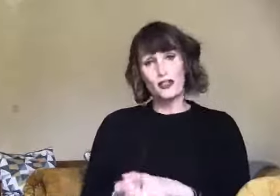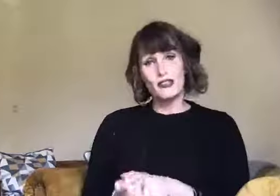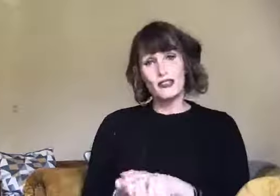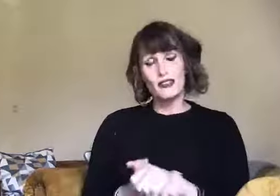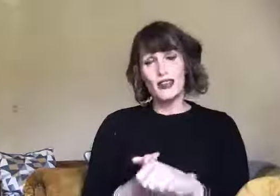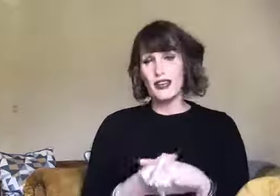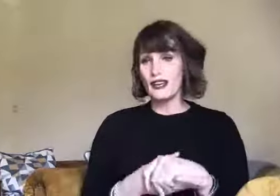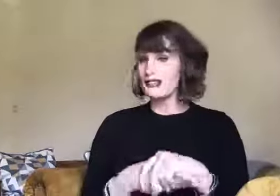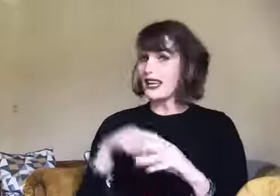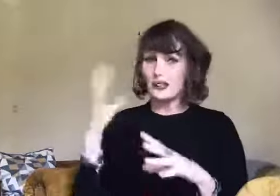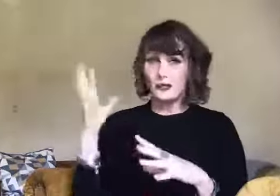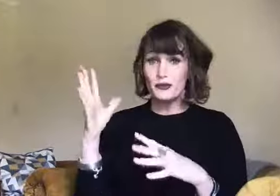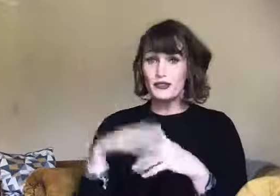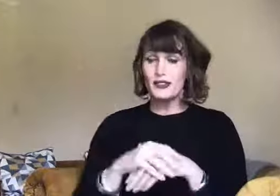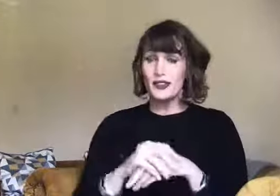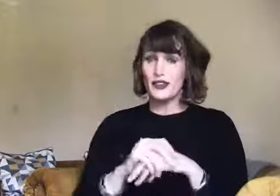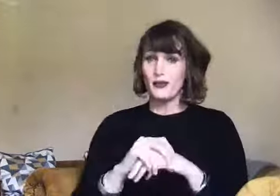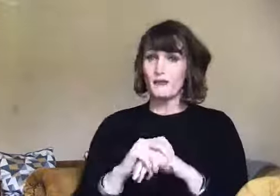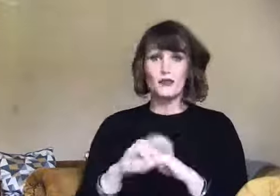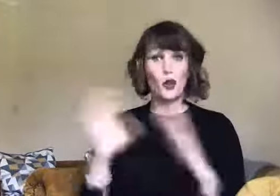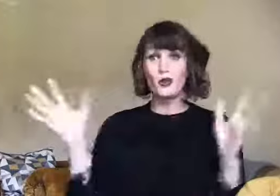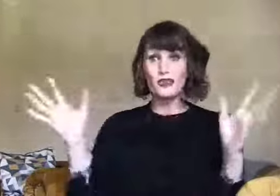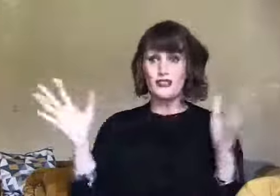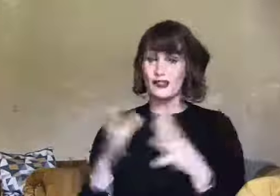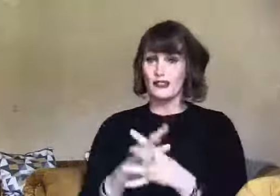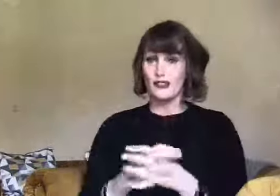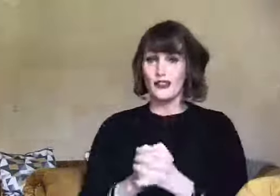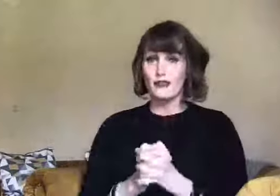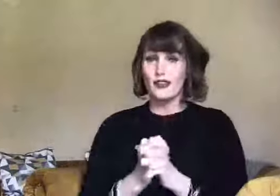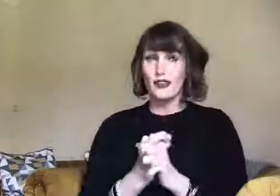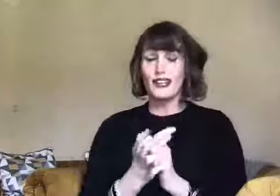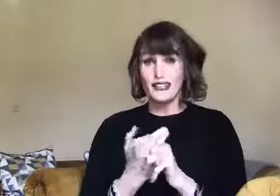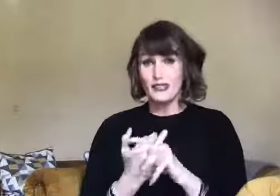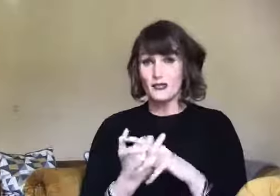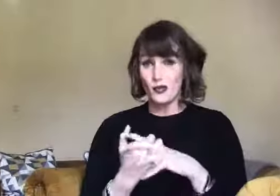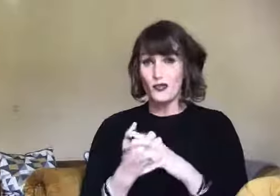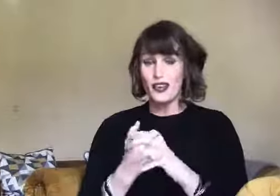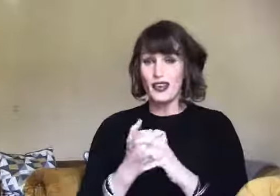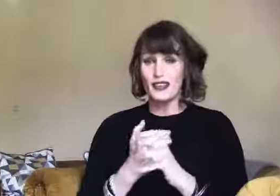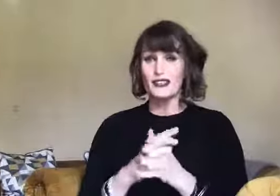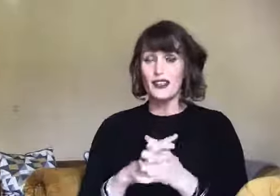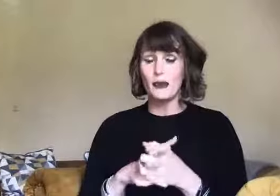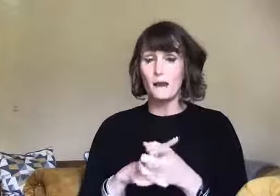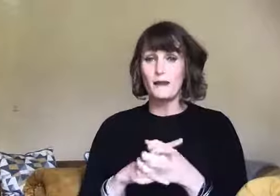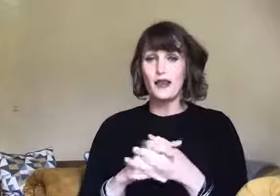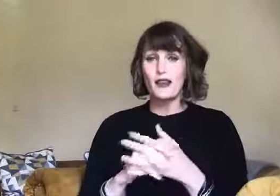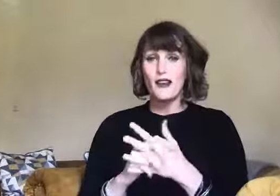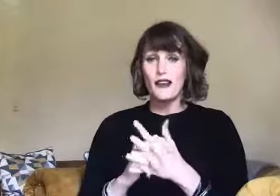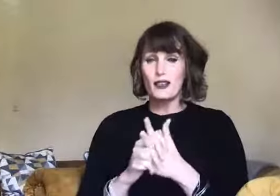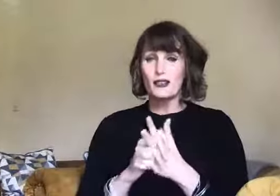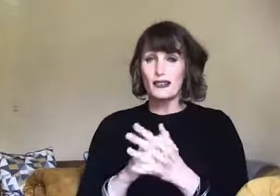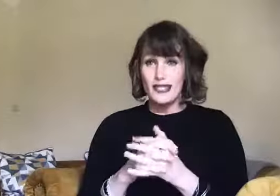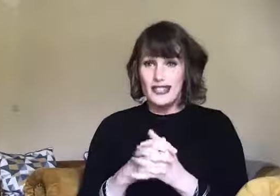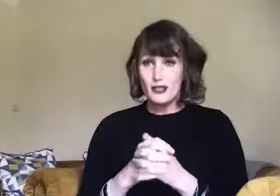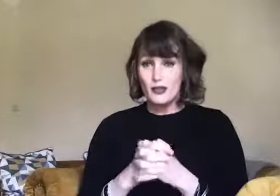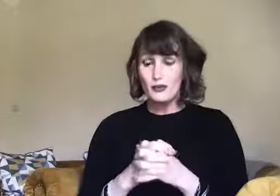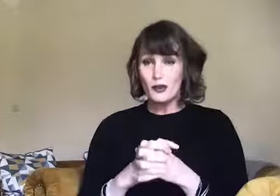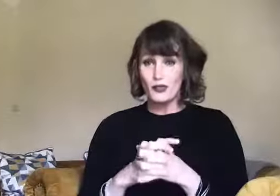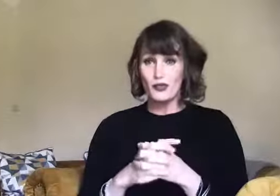children and adults, dogs even. I've had a deaf dog, and I used to teach my dog